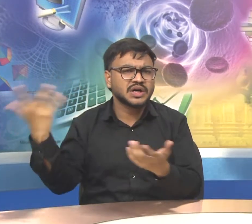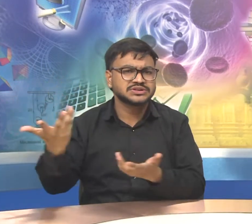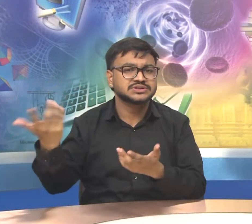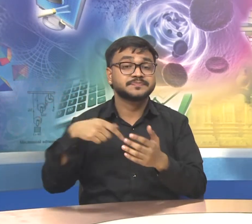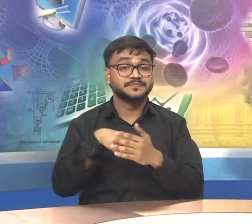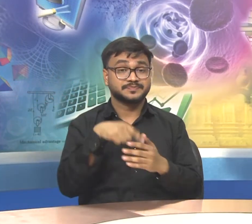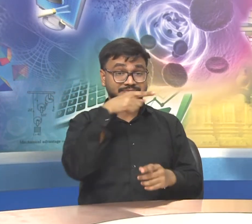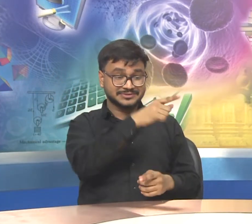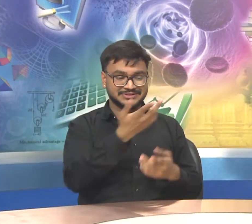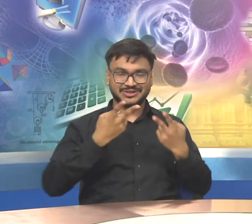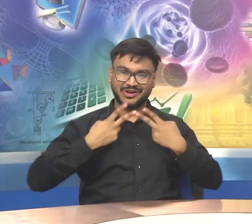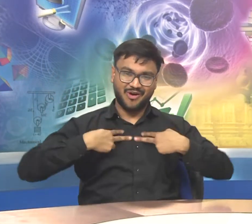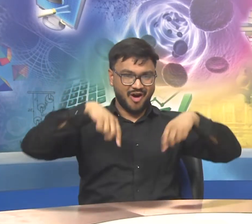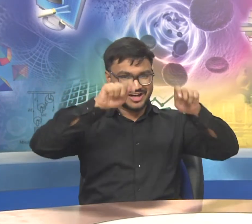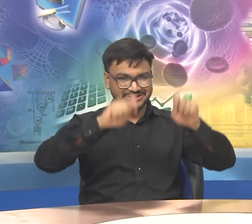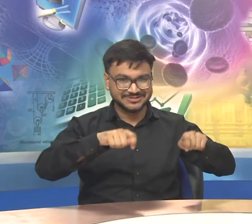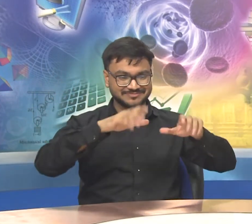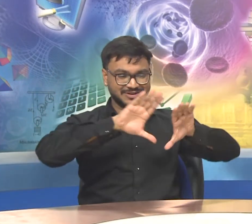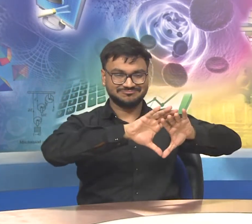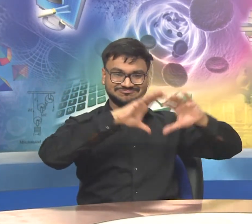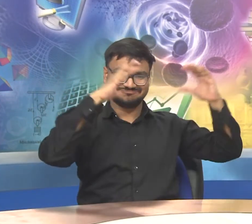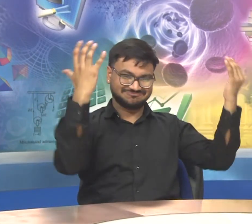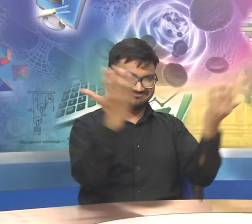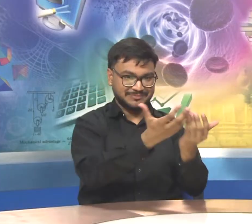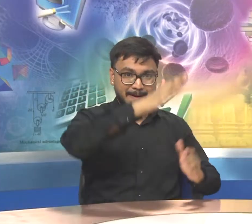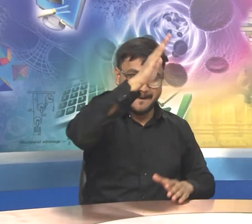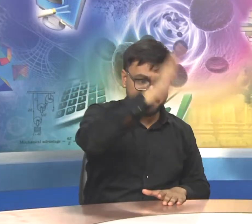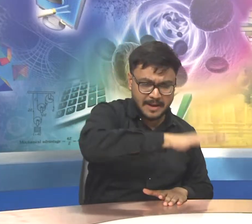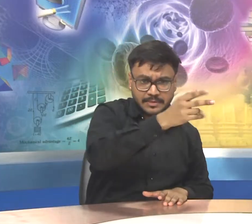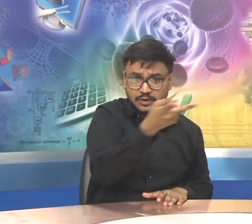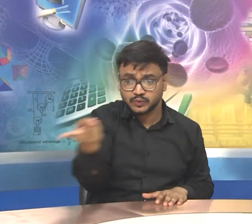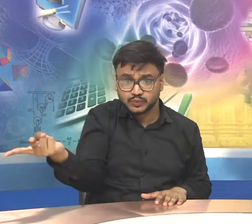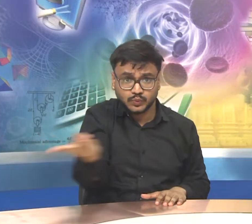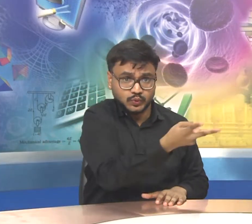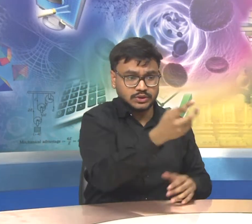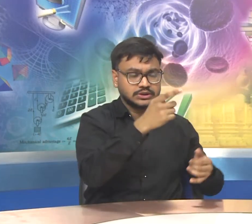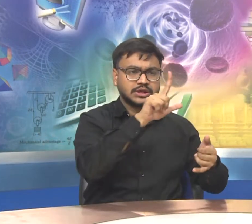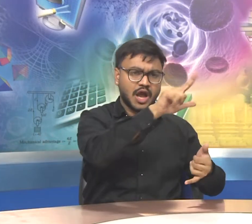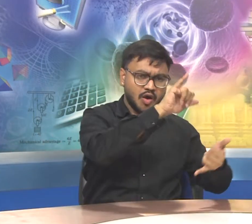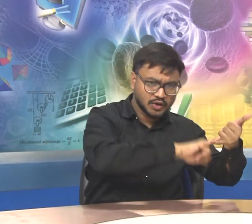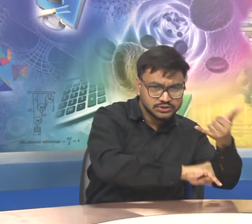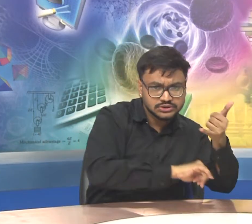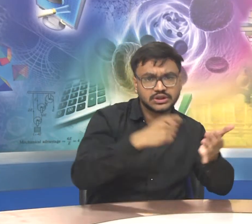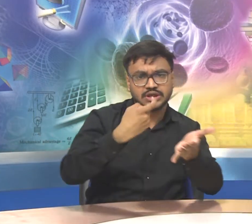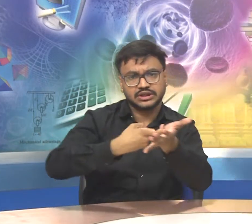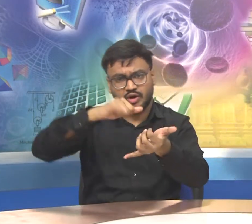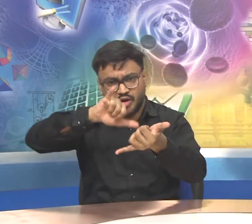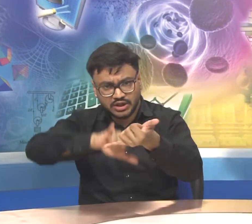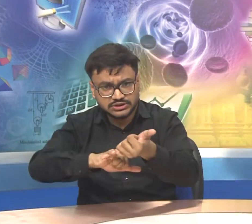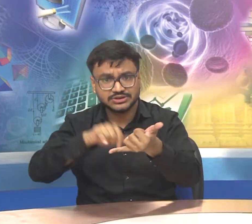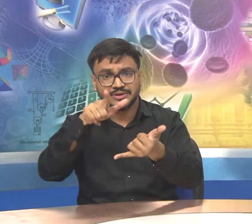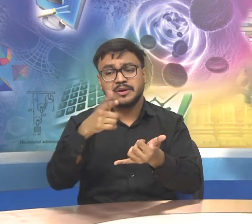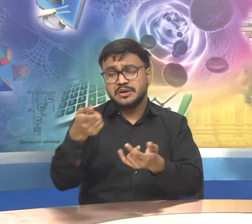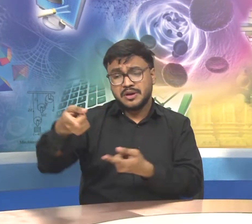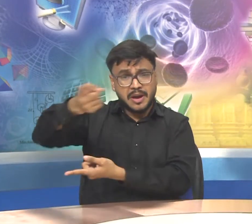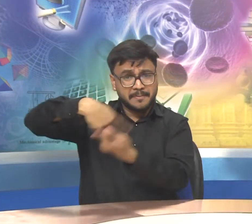an address by each house of the Parliament supported by a majority